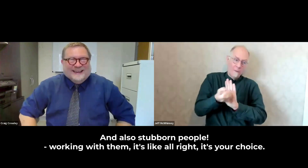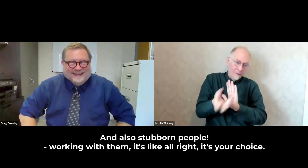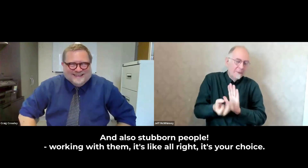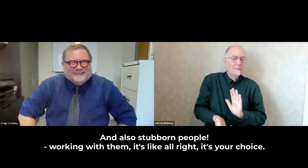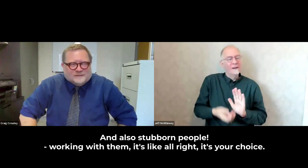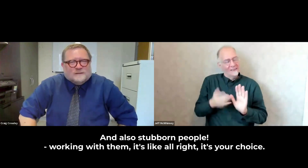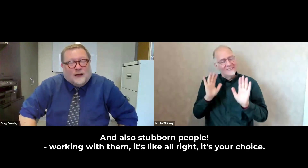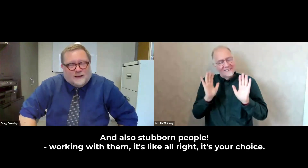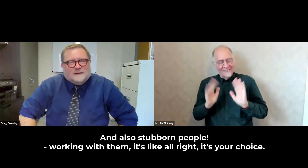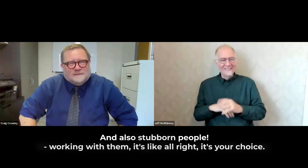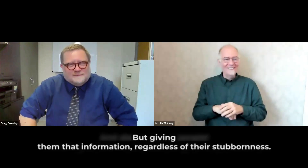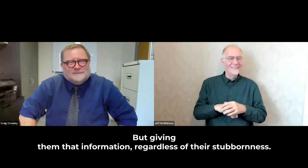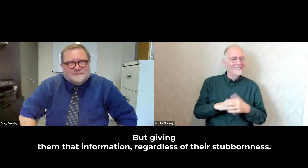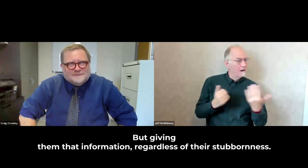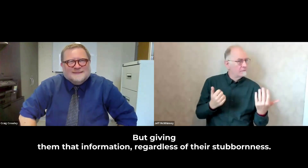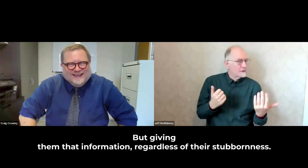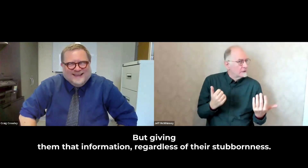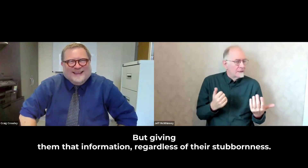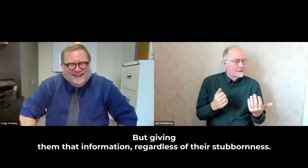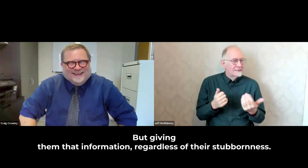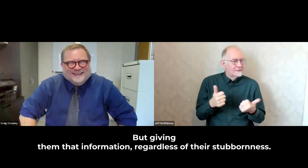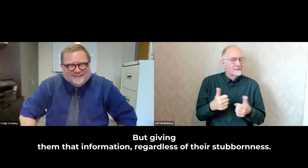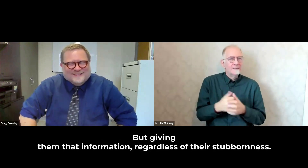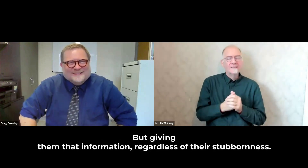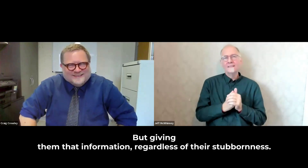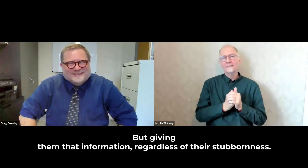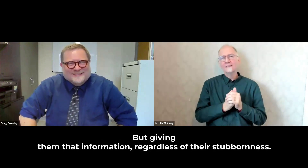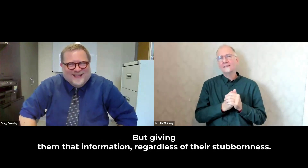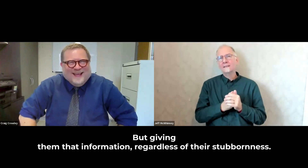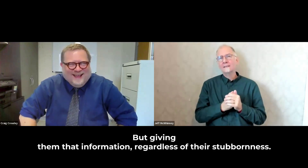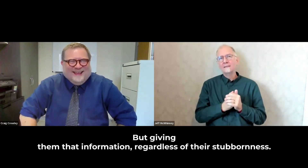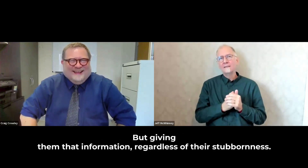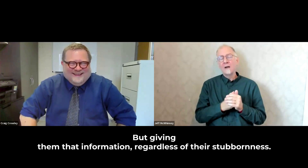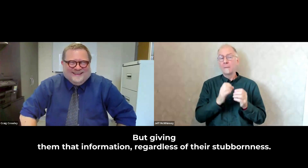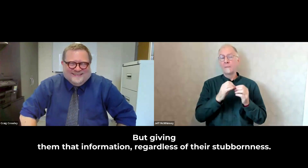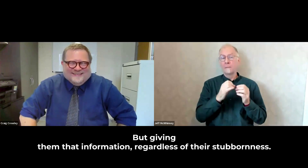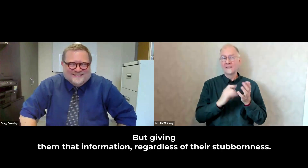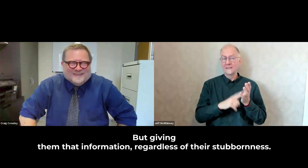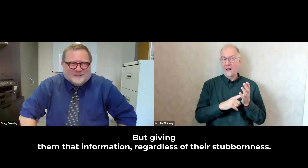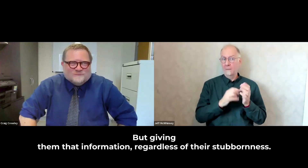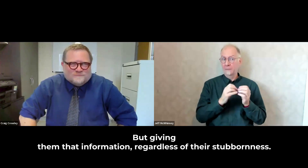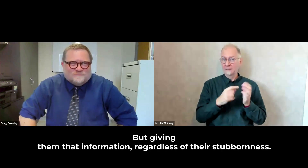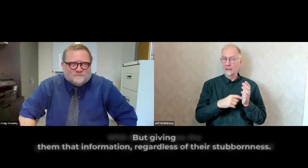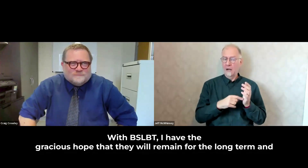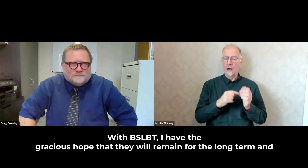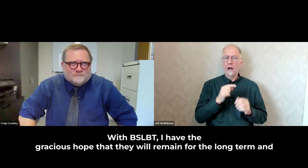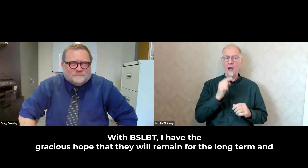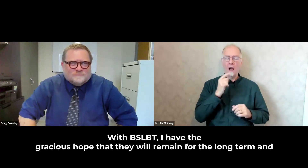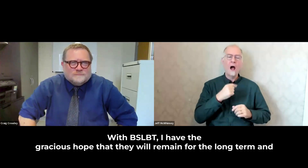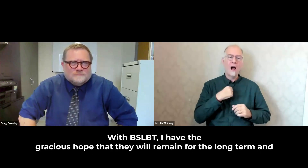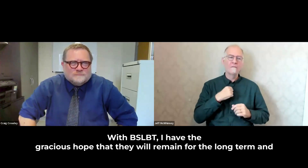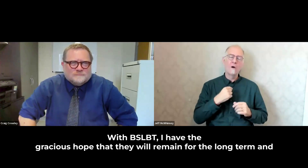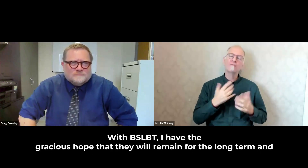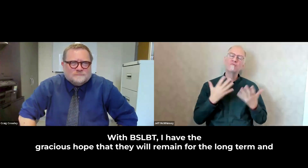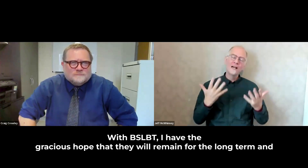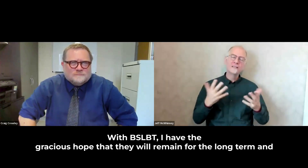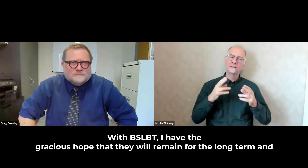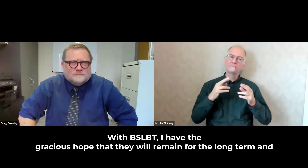them, it's like, all right, it's your choice, but giving them that information irregardless of their stubbornness. With